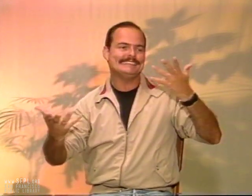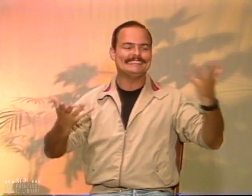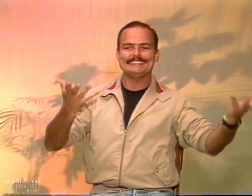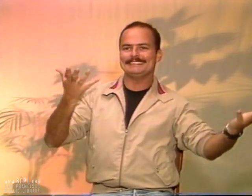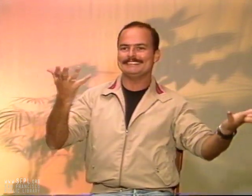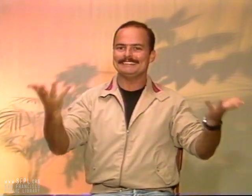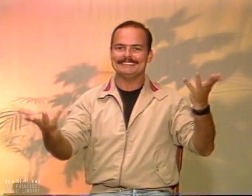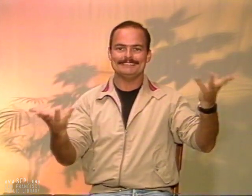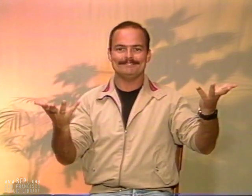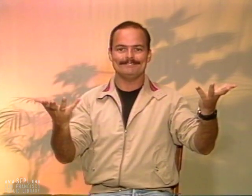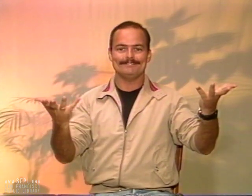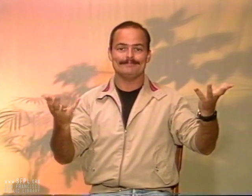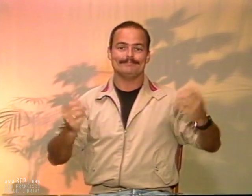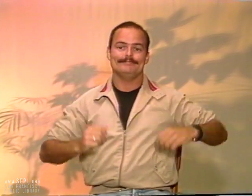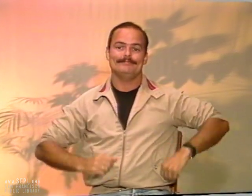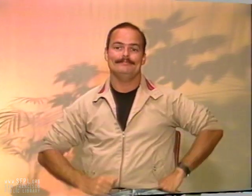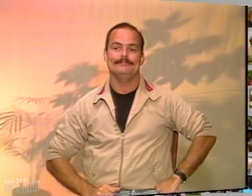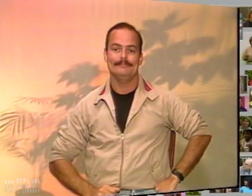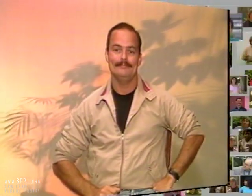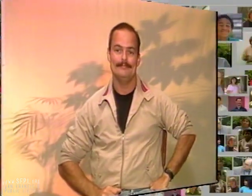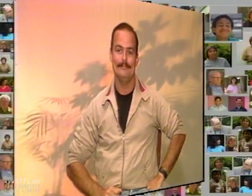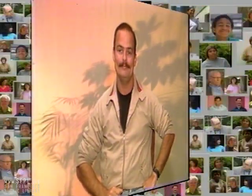more reason why I'm seen as an outsider.